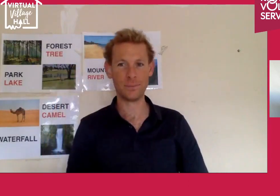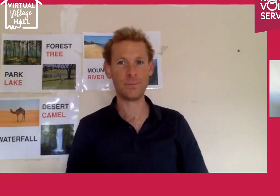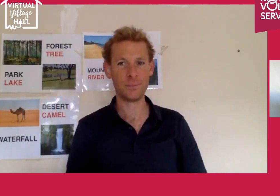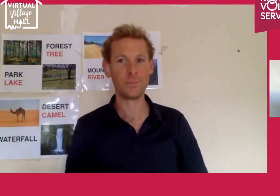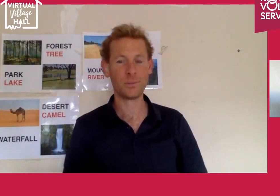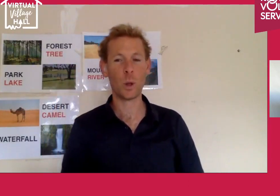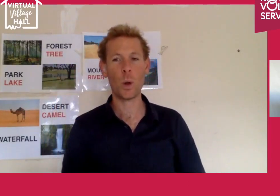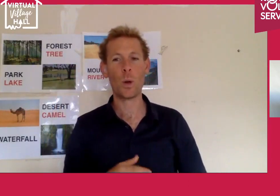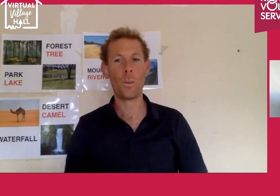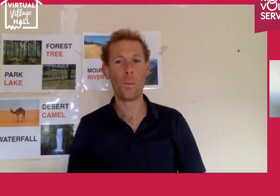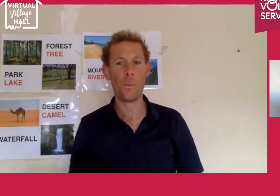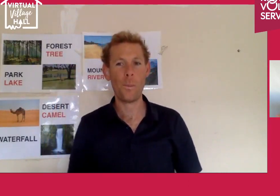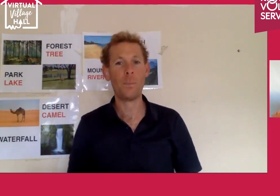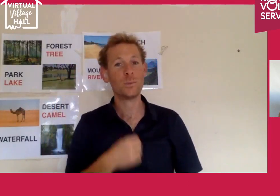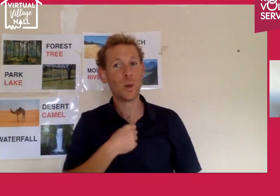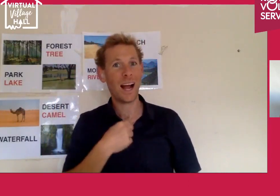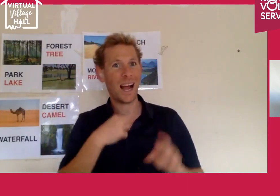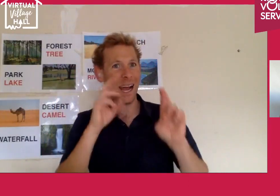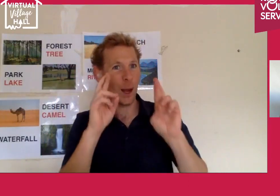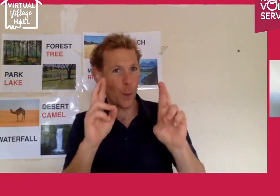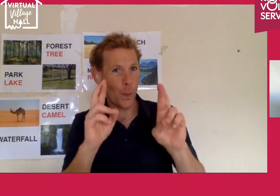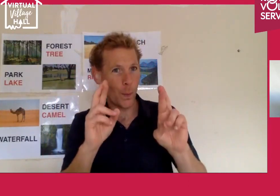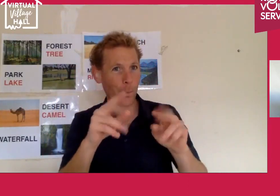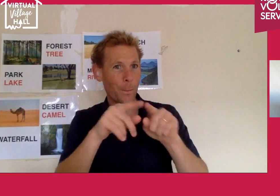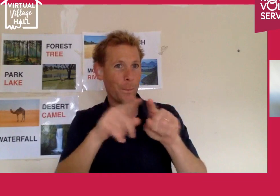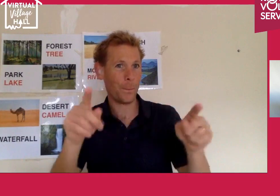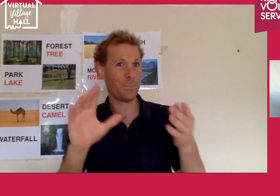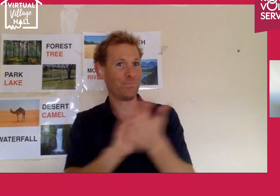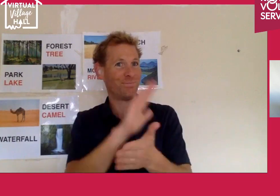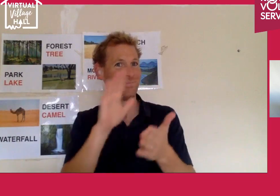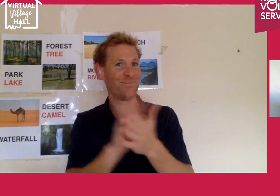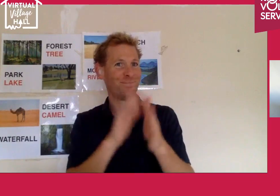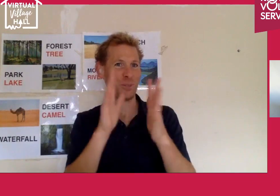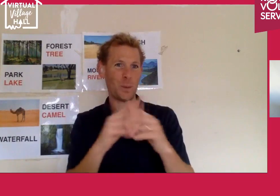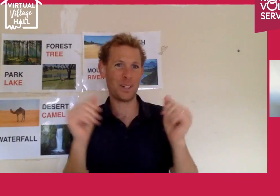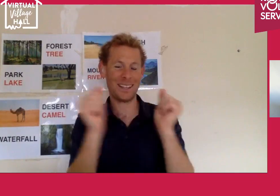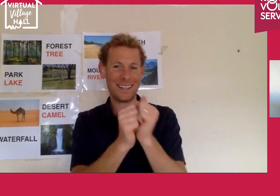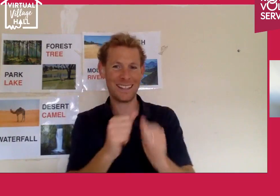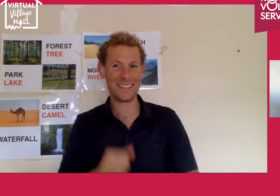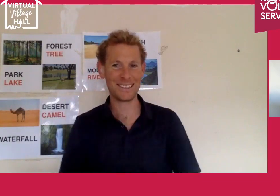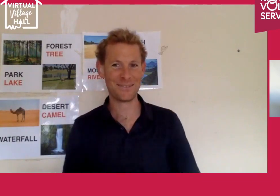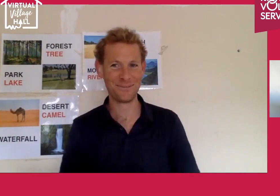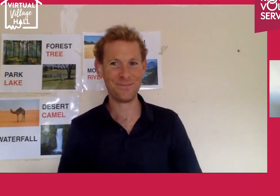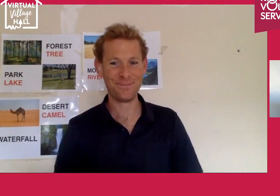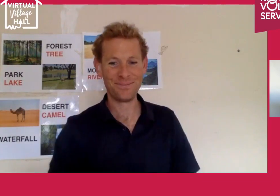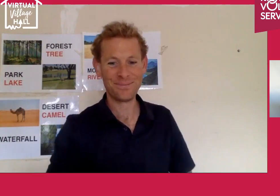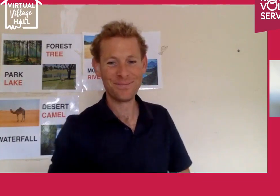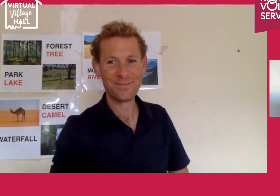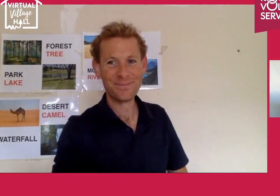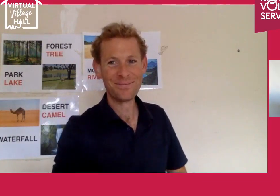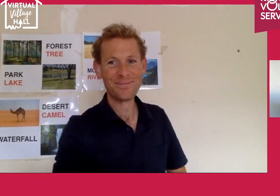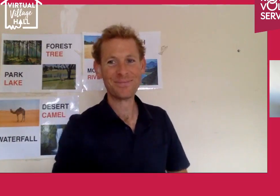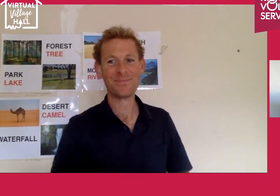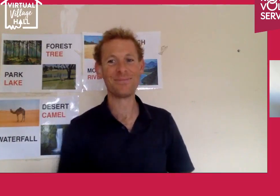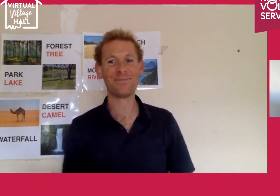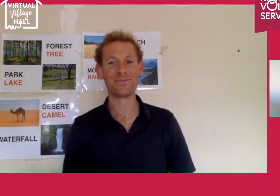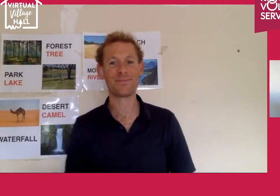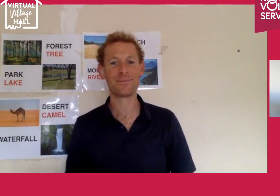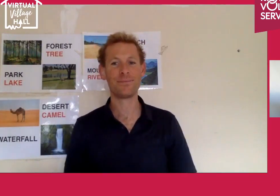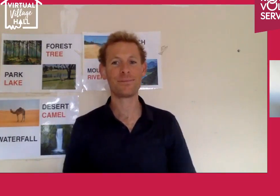to the beach and things like that, but we've not been to a big city for nearly 2 years. So it was lovely. So that was my weekend. I